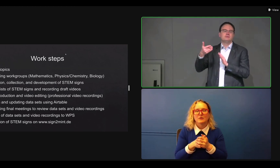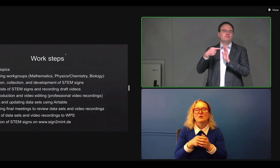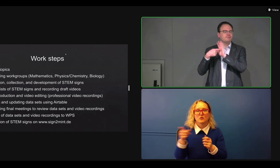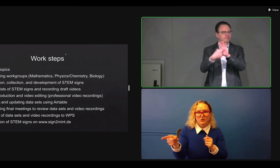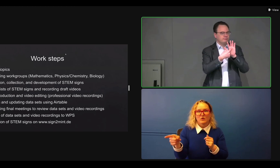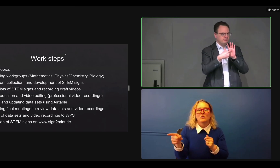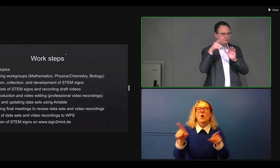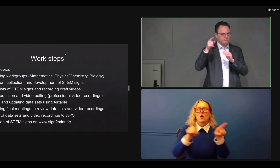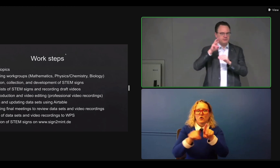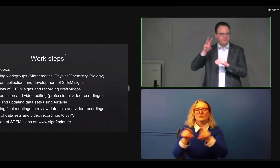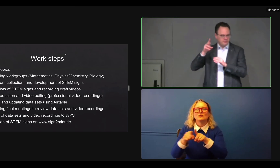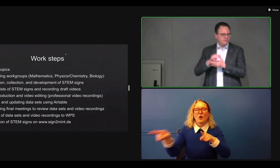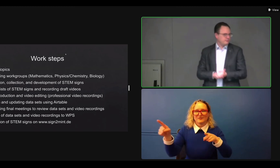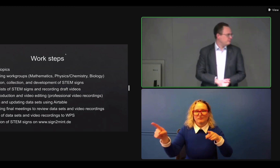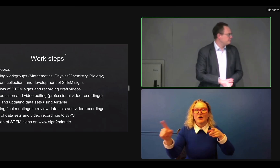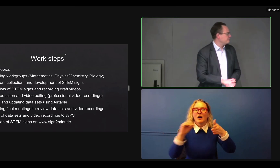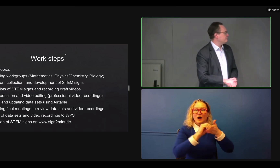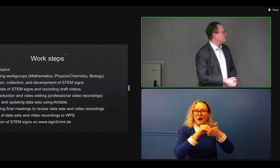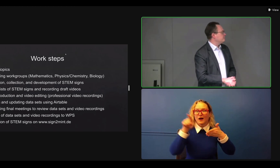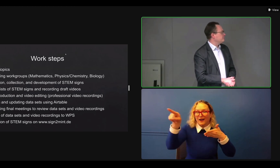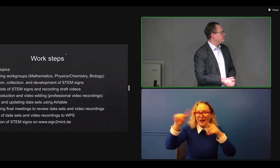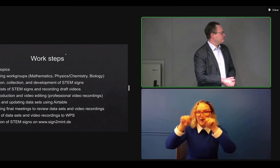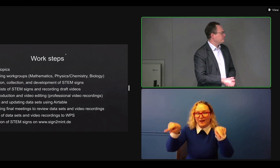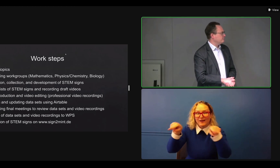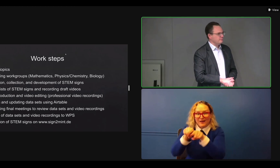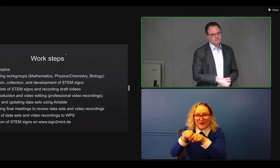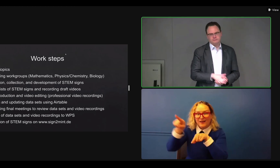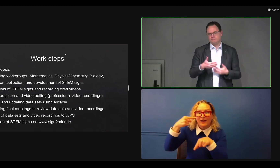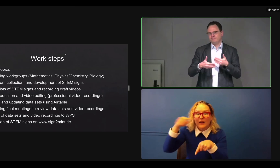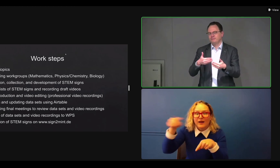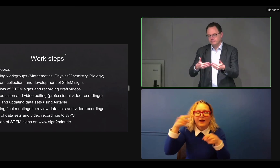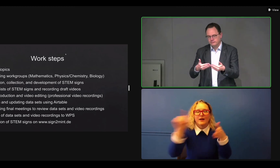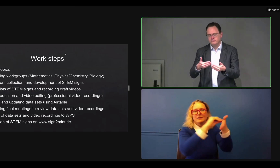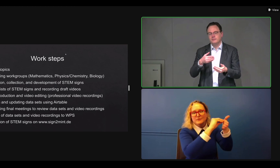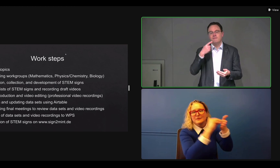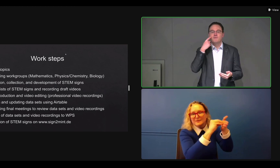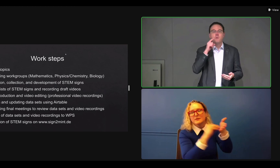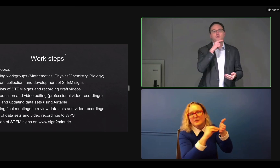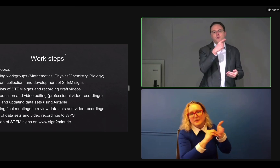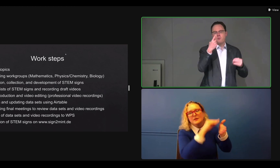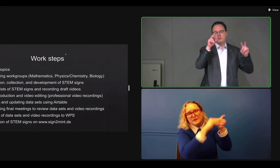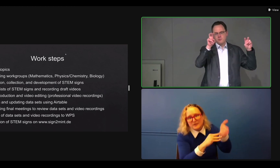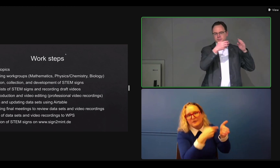Then once we had all of our data and it was shared on the website, we were able to make that public.